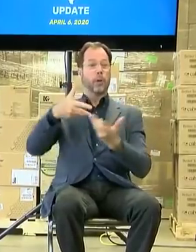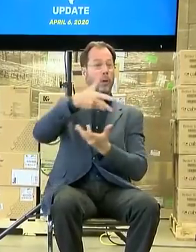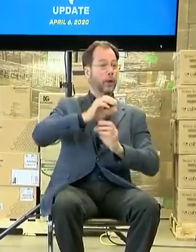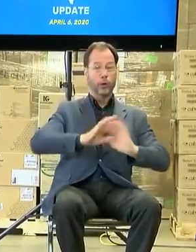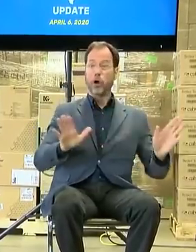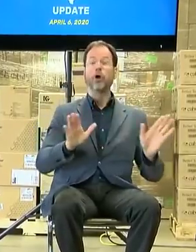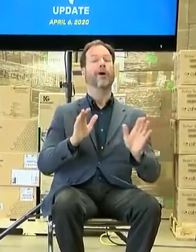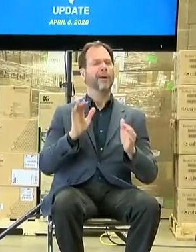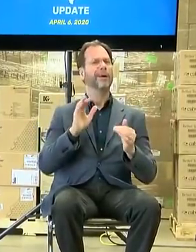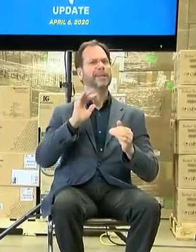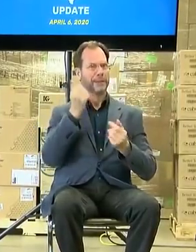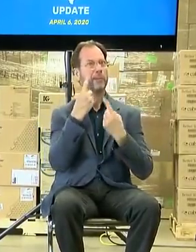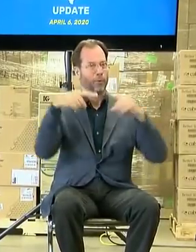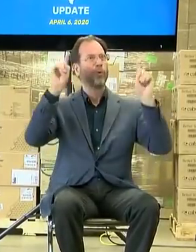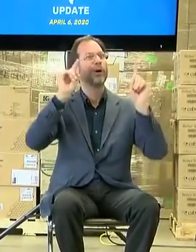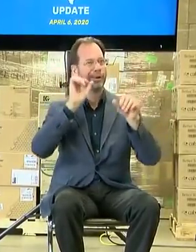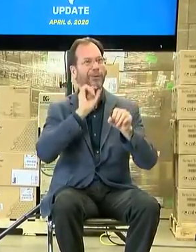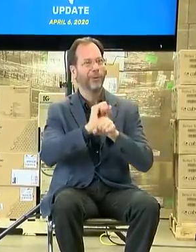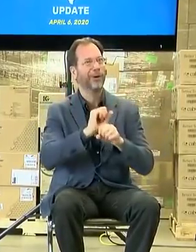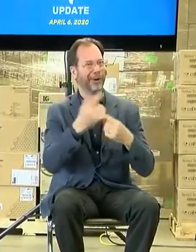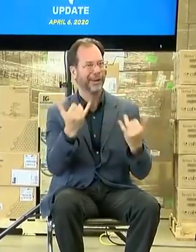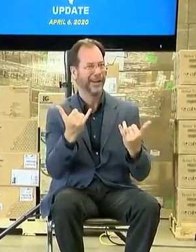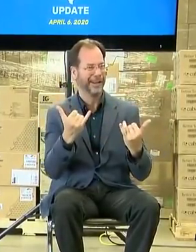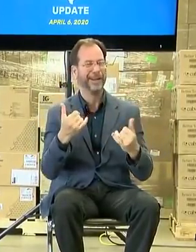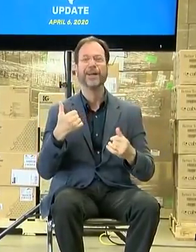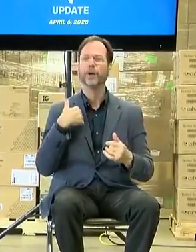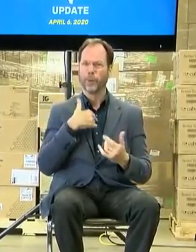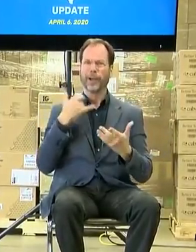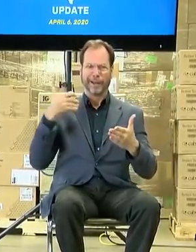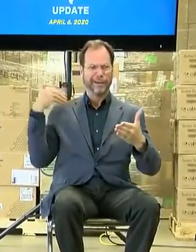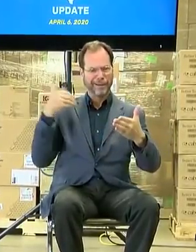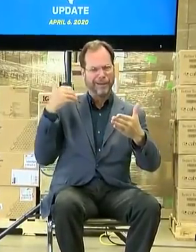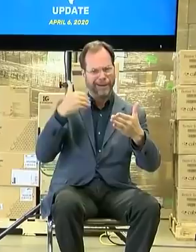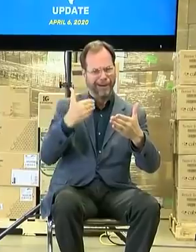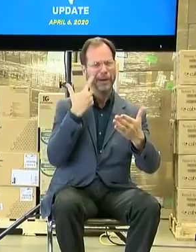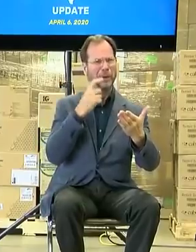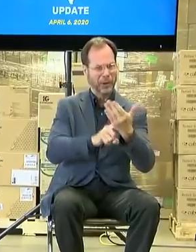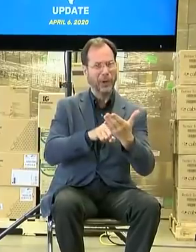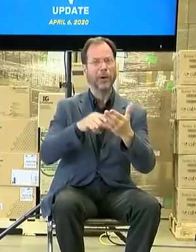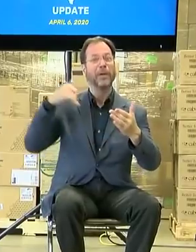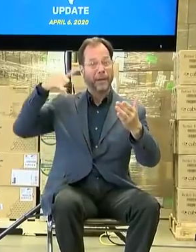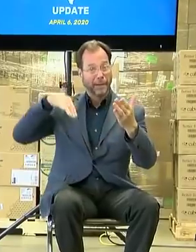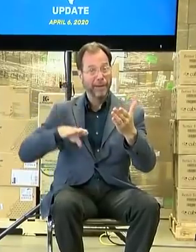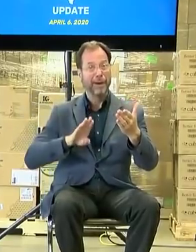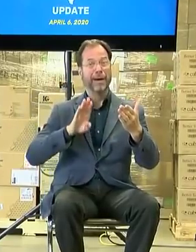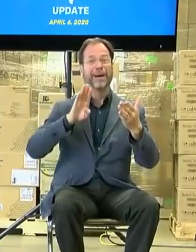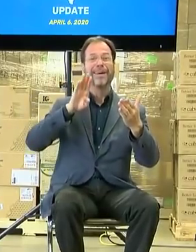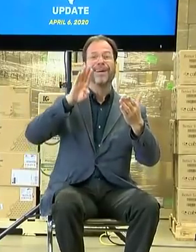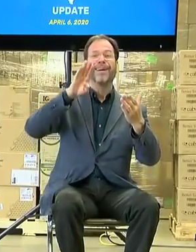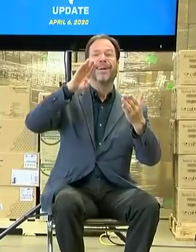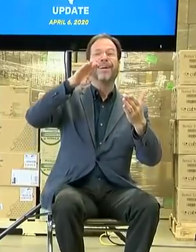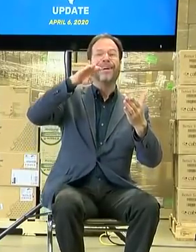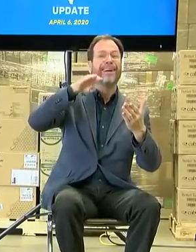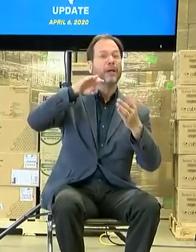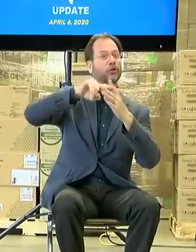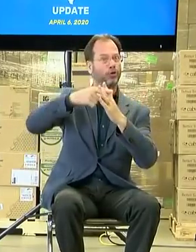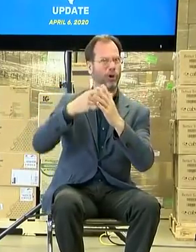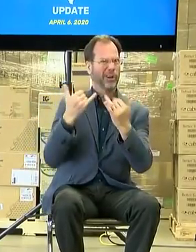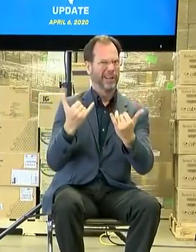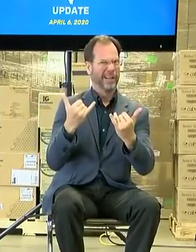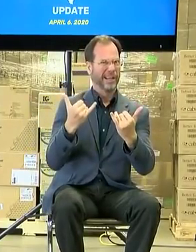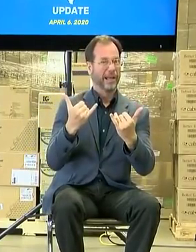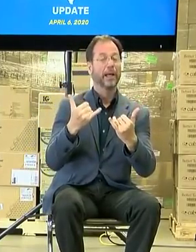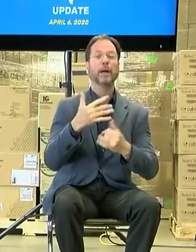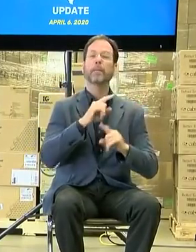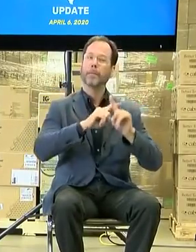that we are getting close to beginning to bend the curve, but also she made